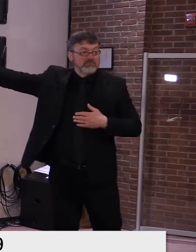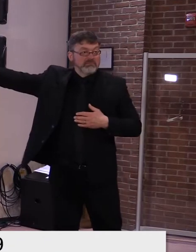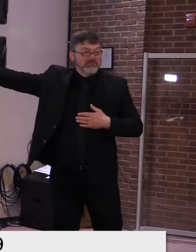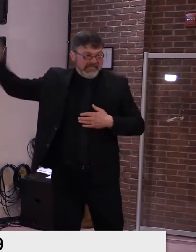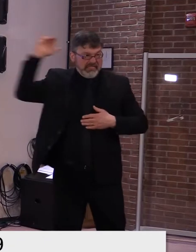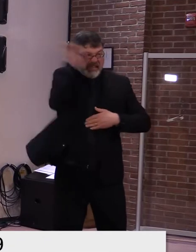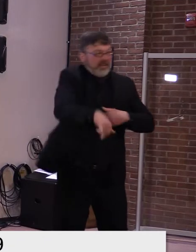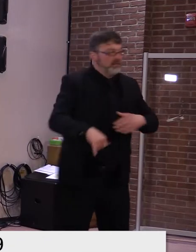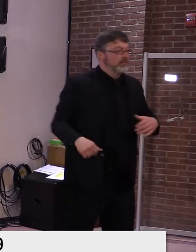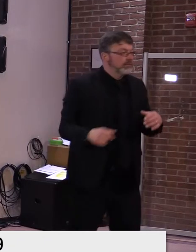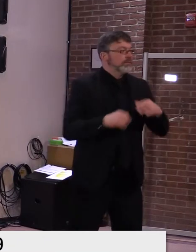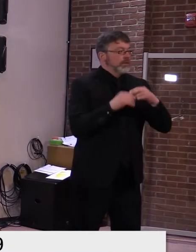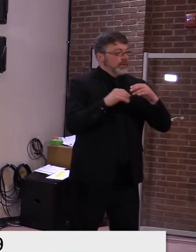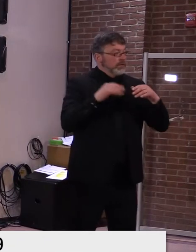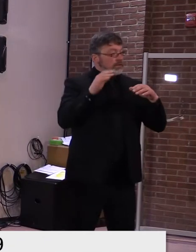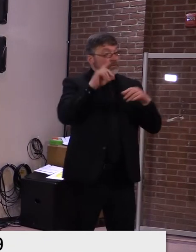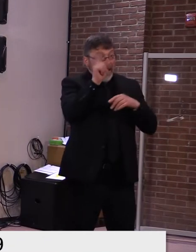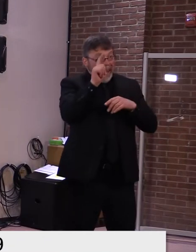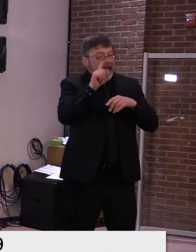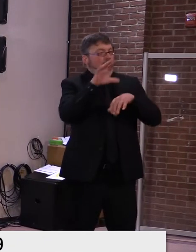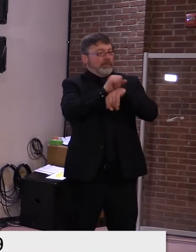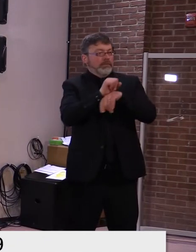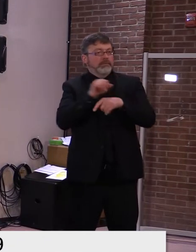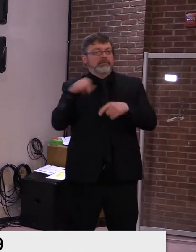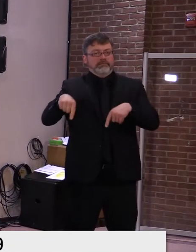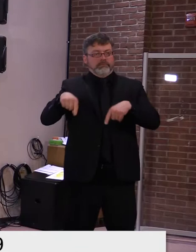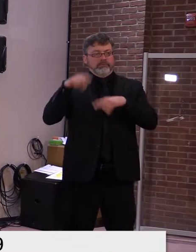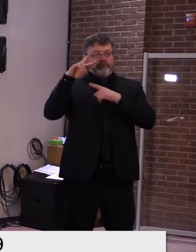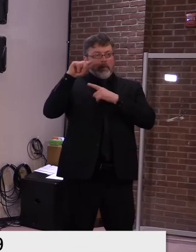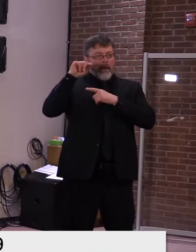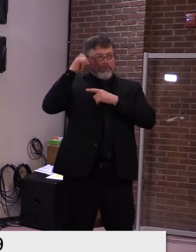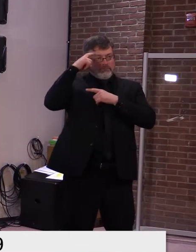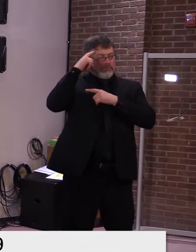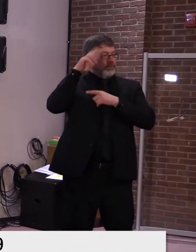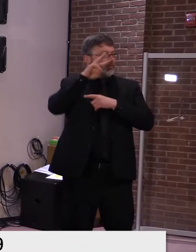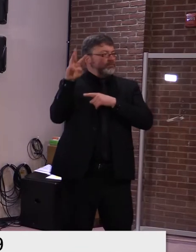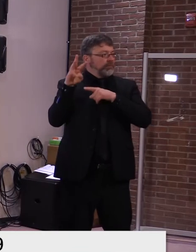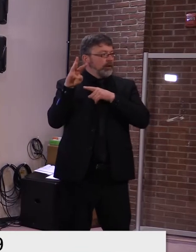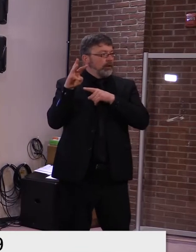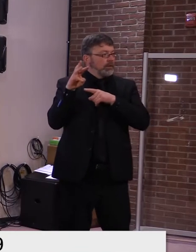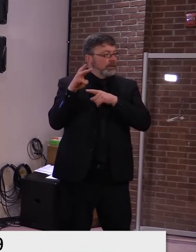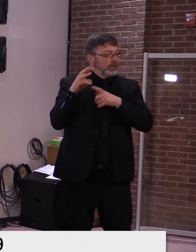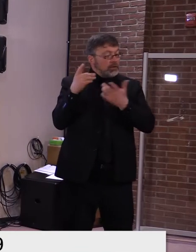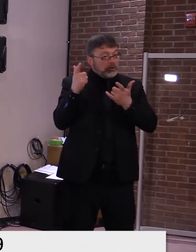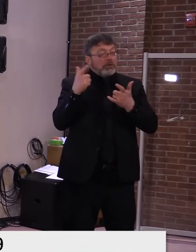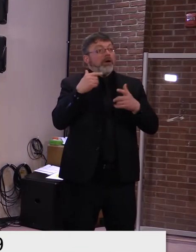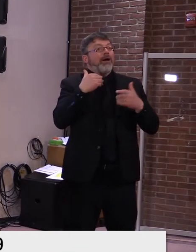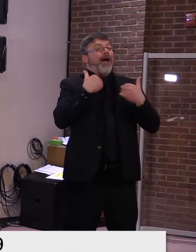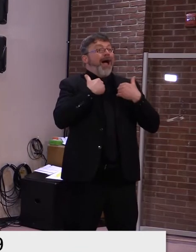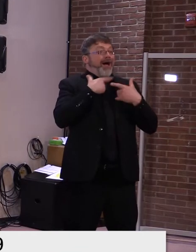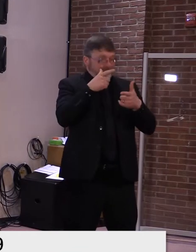state website, or you can make it through one of the community vaccination sites at